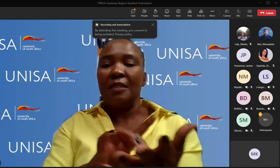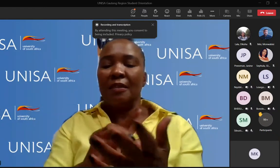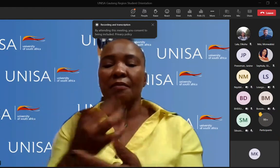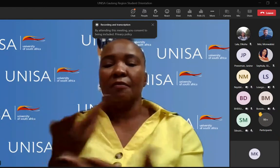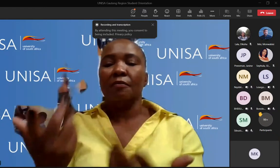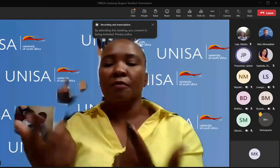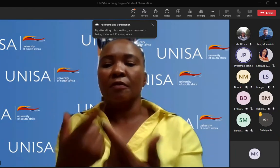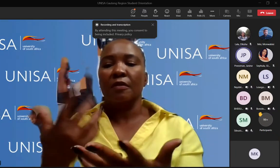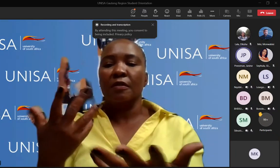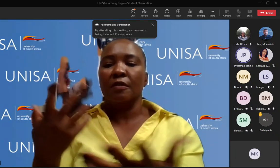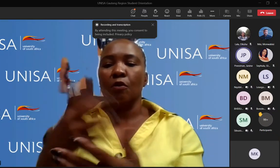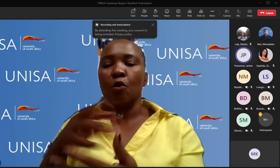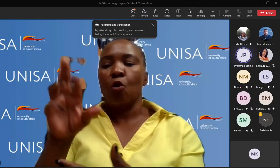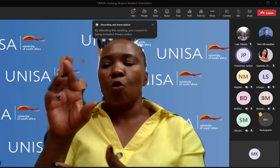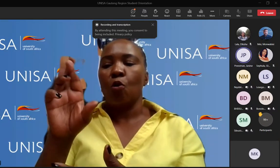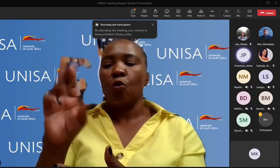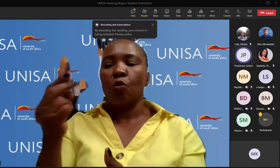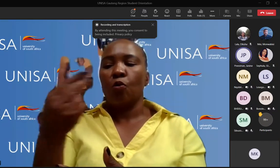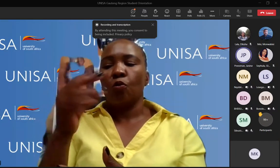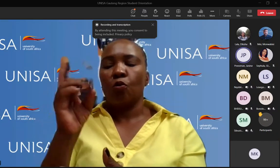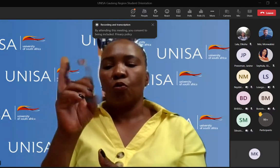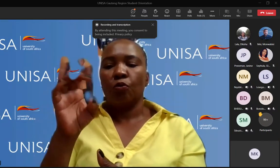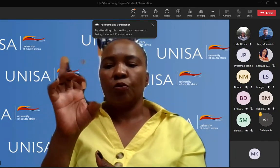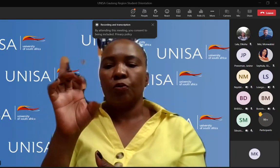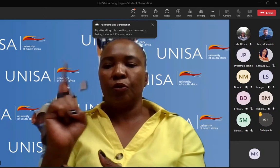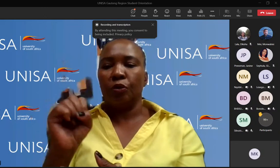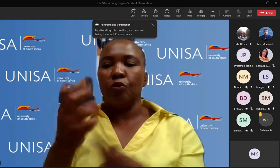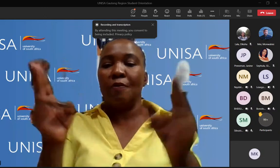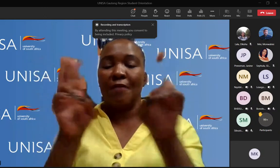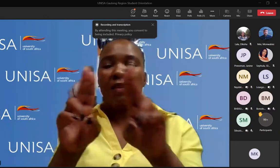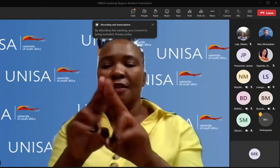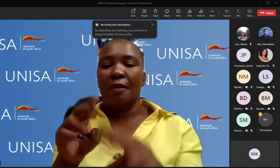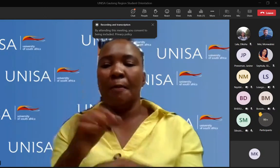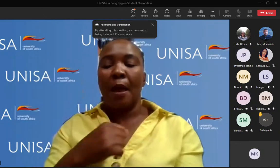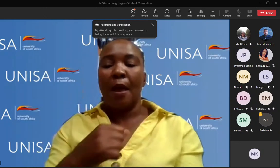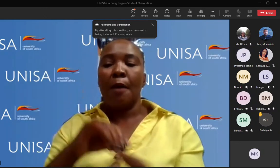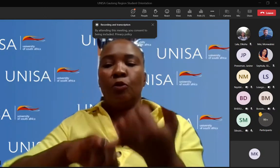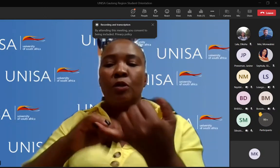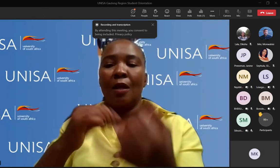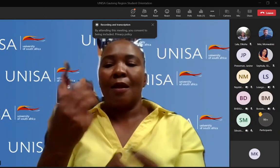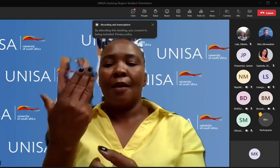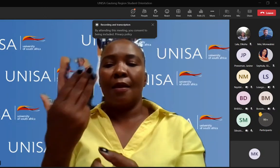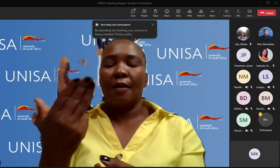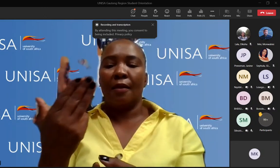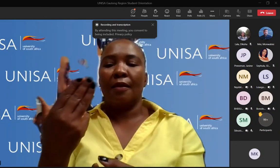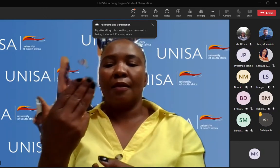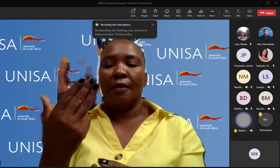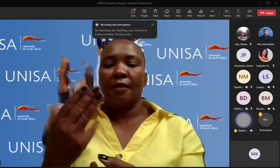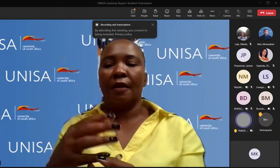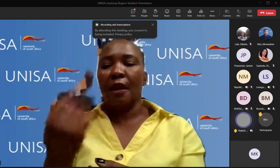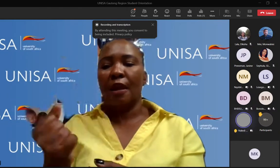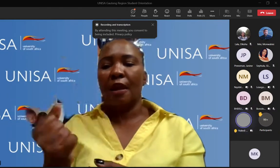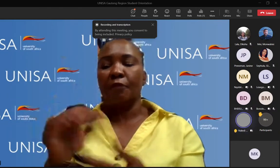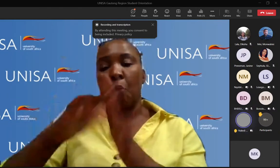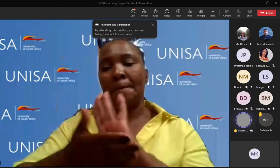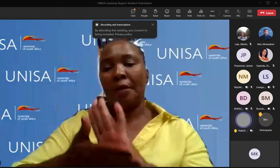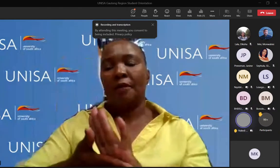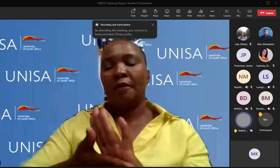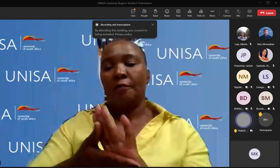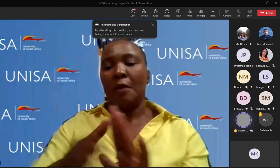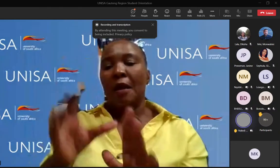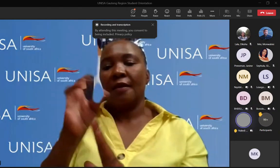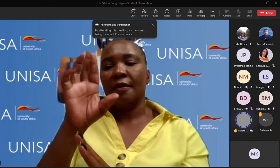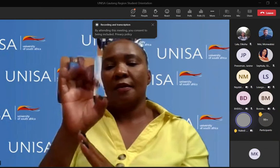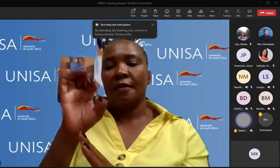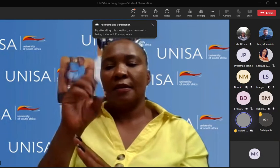Rhodes University so my modules are nine there's nine modules that I have I need to complete my credits but I'm not